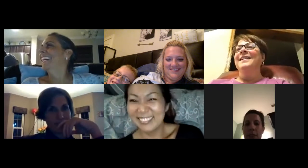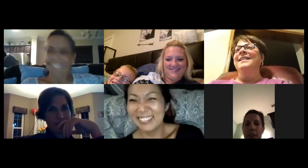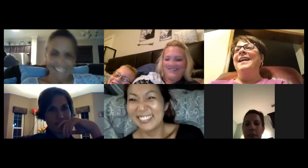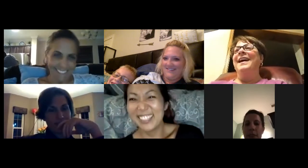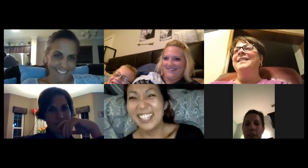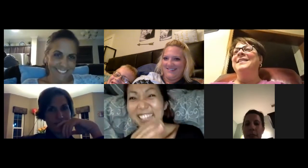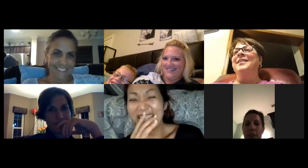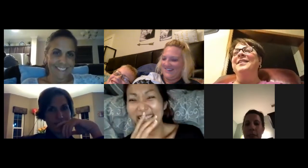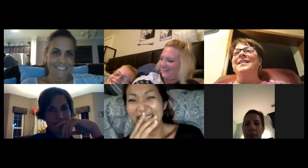Yeah. So